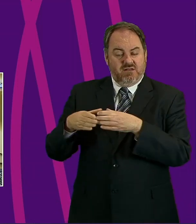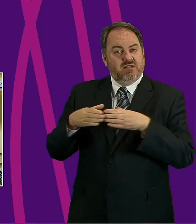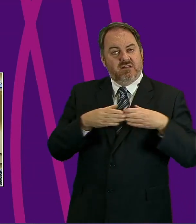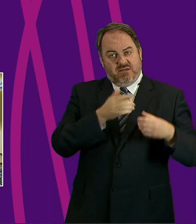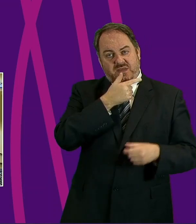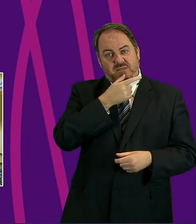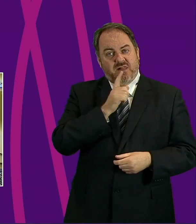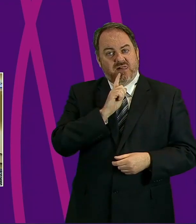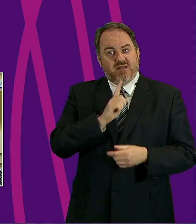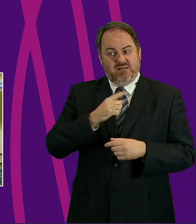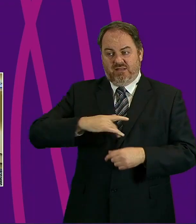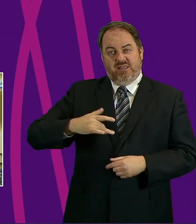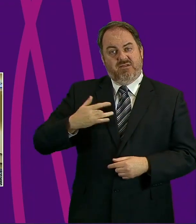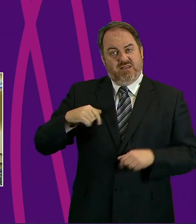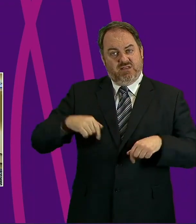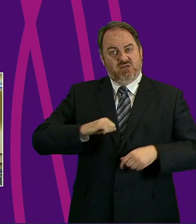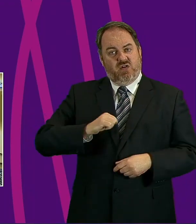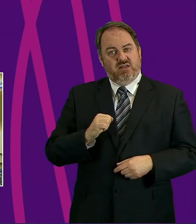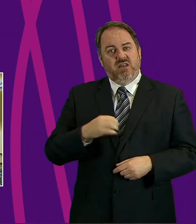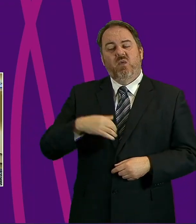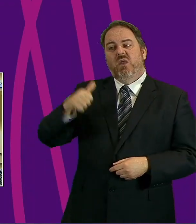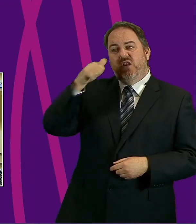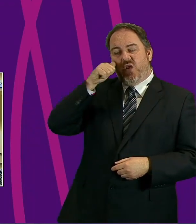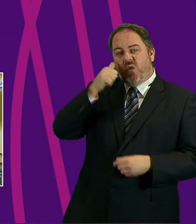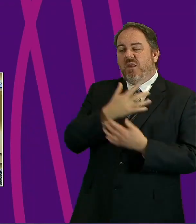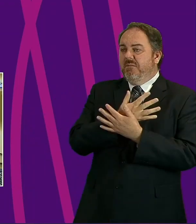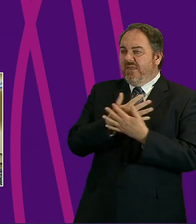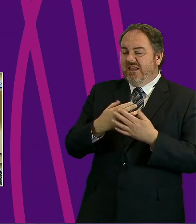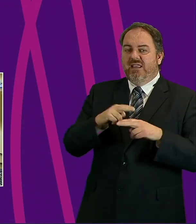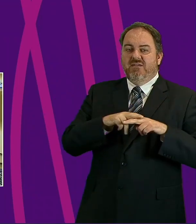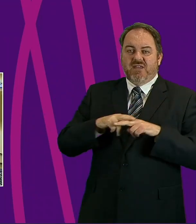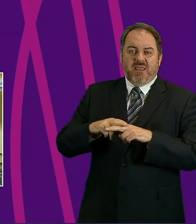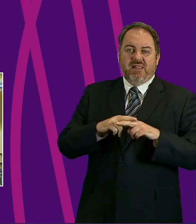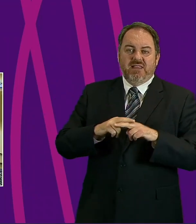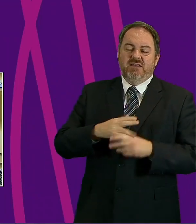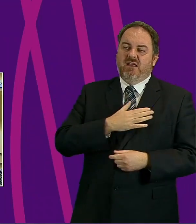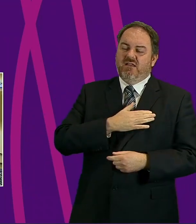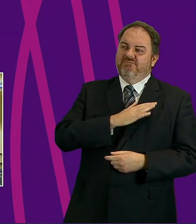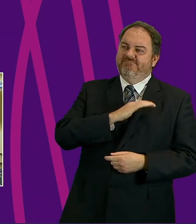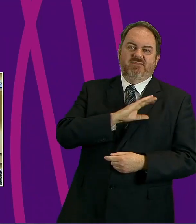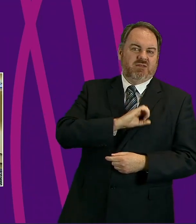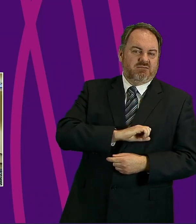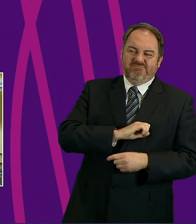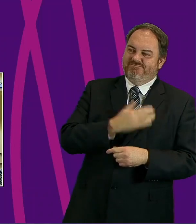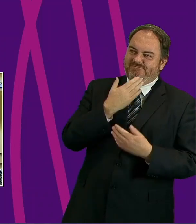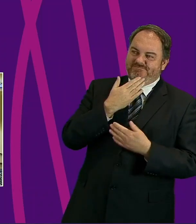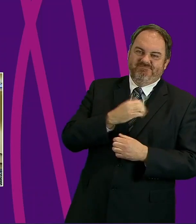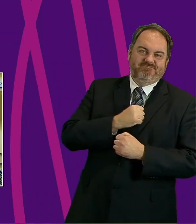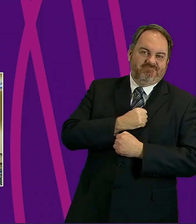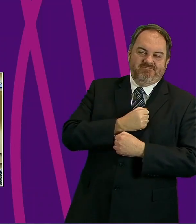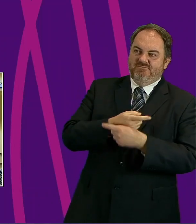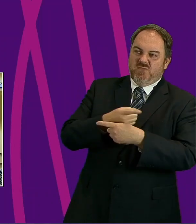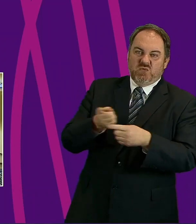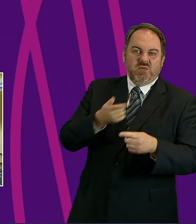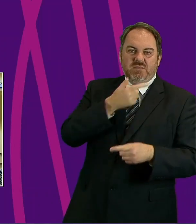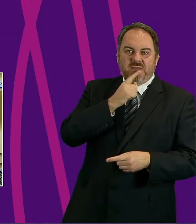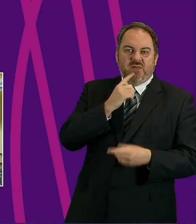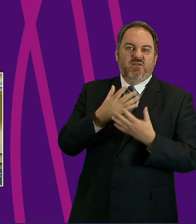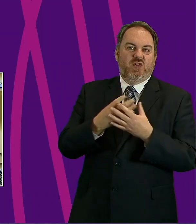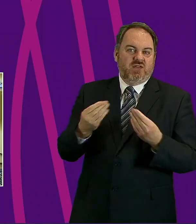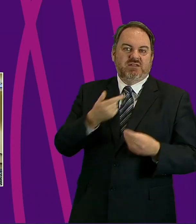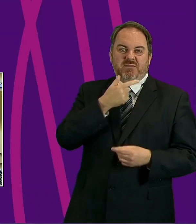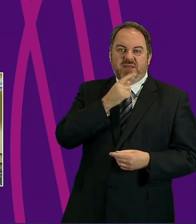ever console those who have lost a loved one to this virus, Presiding Officer, and my thoughts and sympathies are with each and every one of them. But the trends